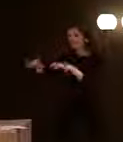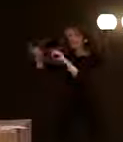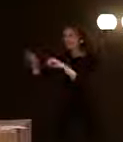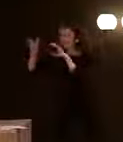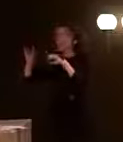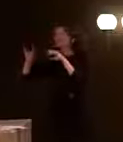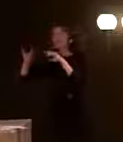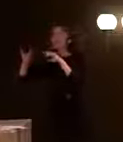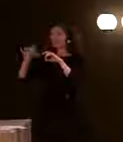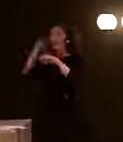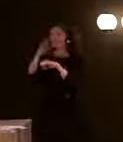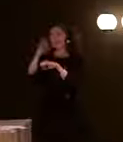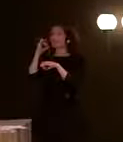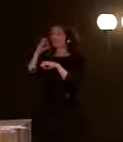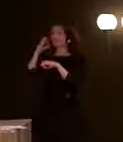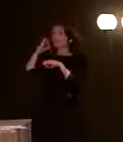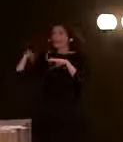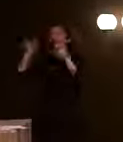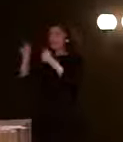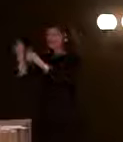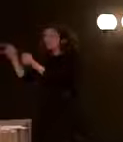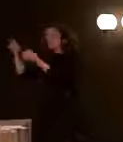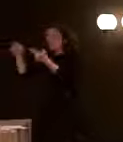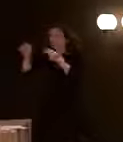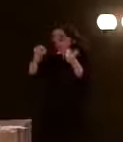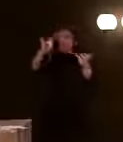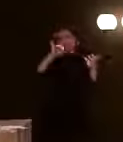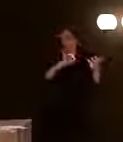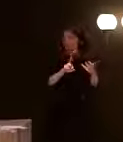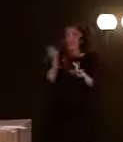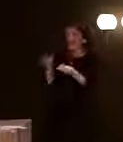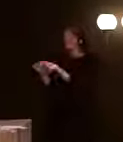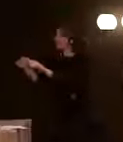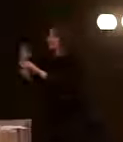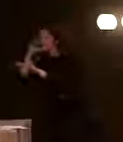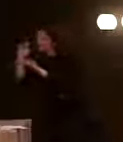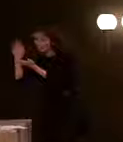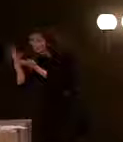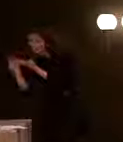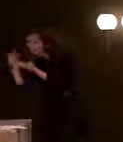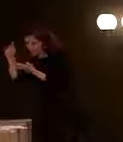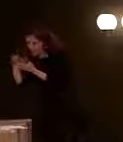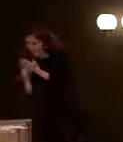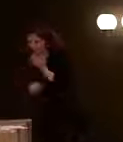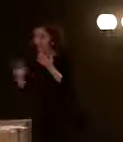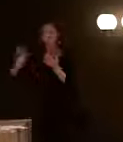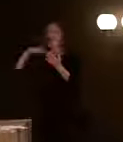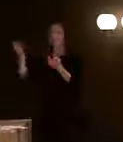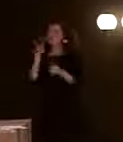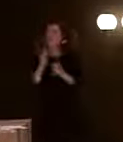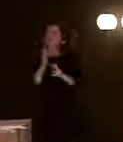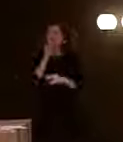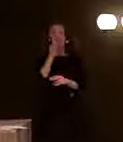right. And that is the moment when you ask the students to rephrase where they've been. So they